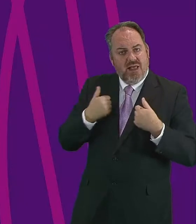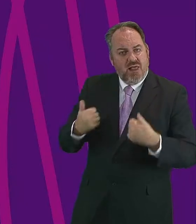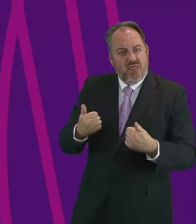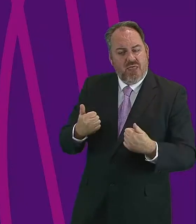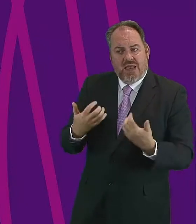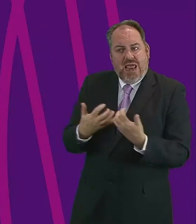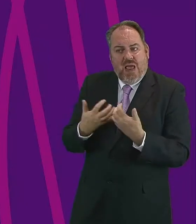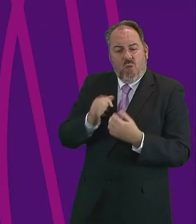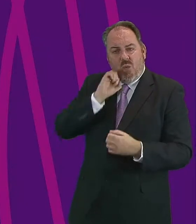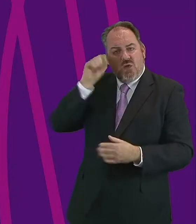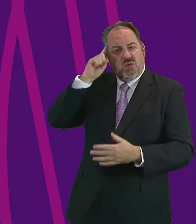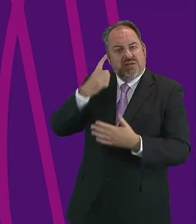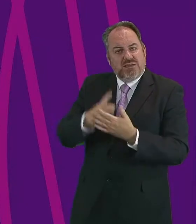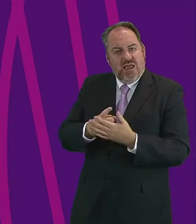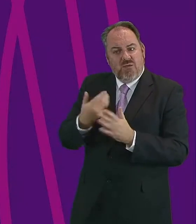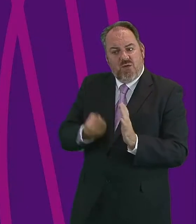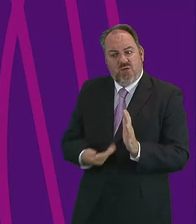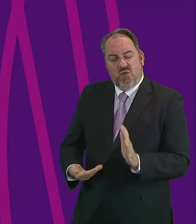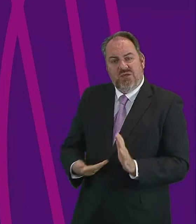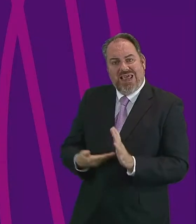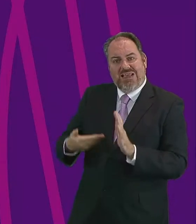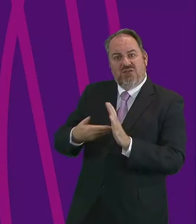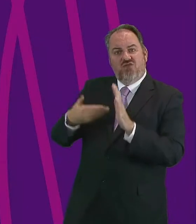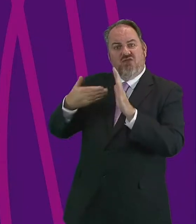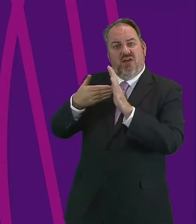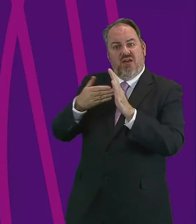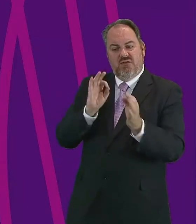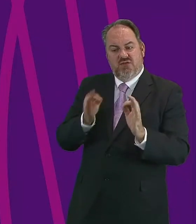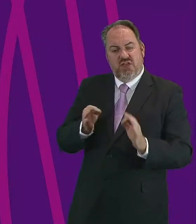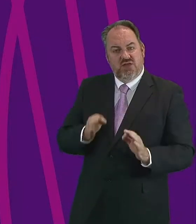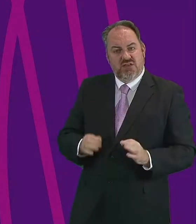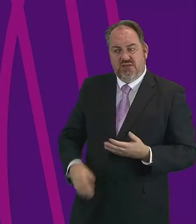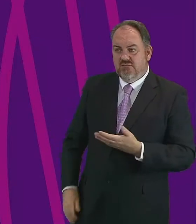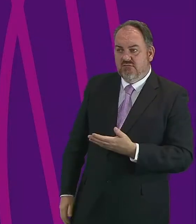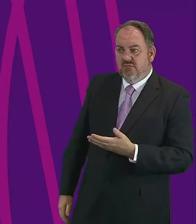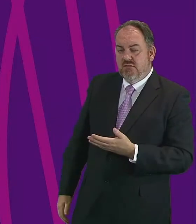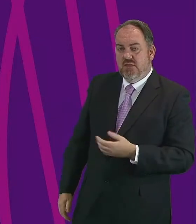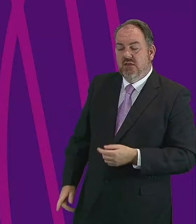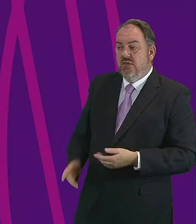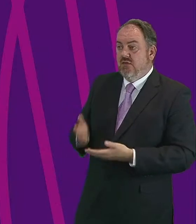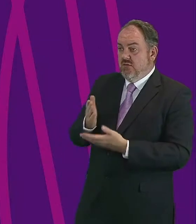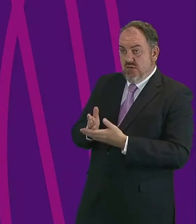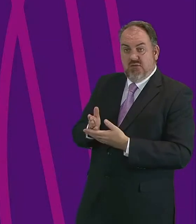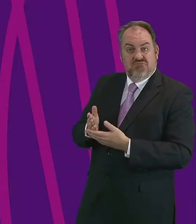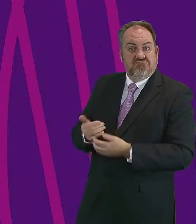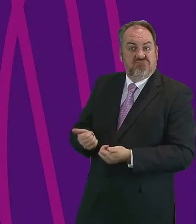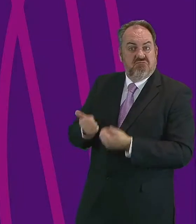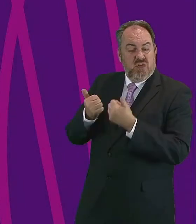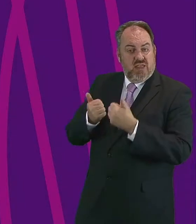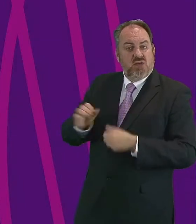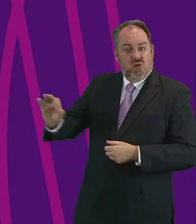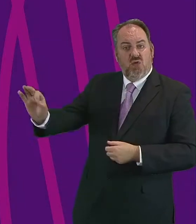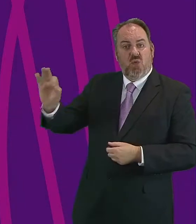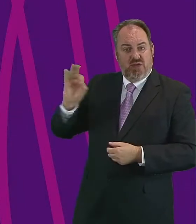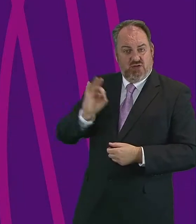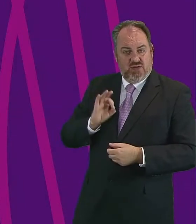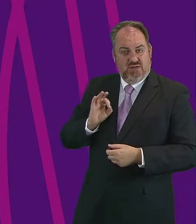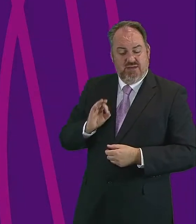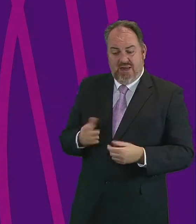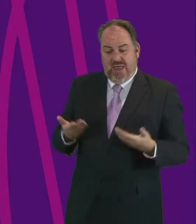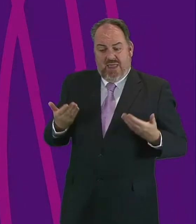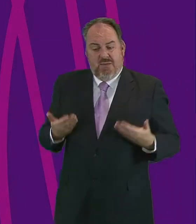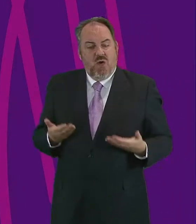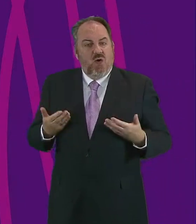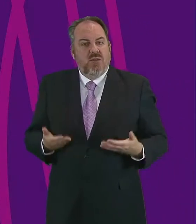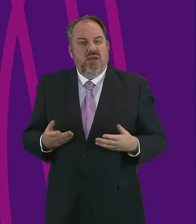to do so? Cabinet Secretary. Mr Curry's question is very appropriate. It is not possible for